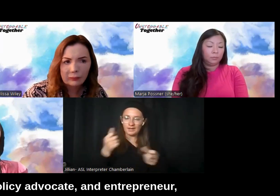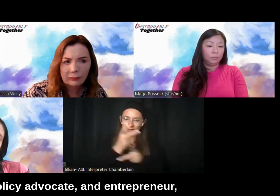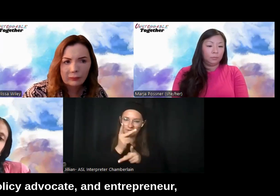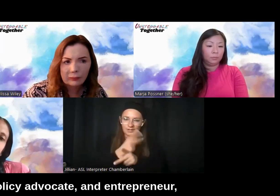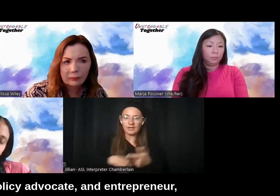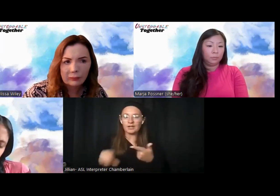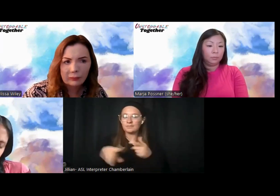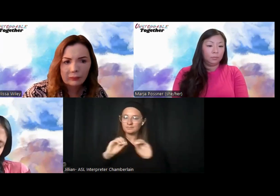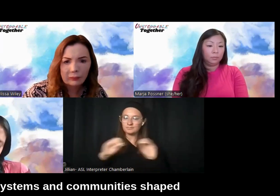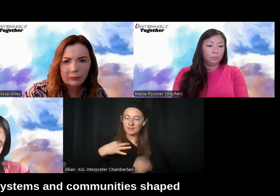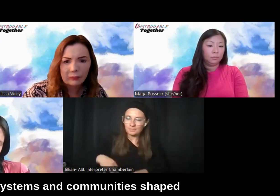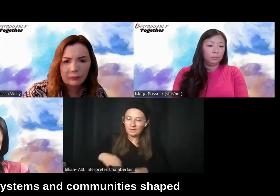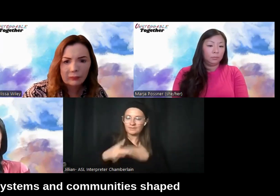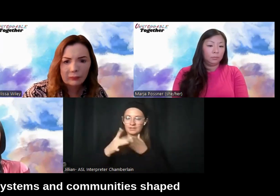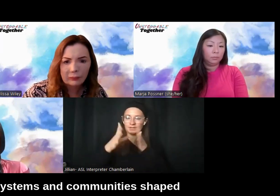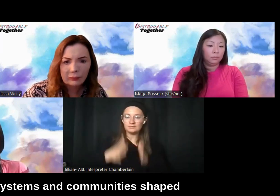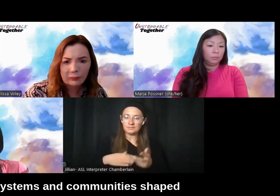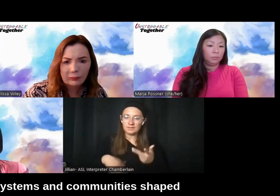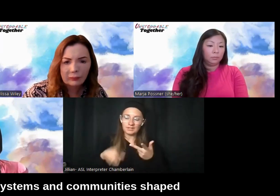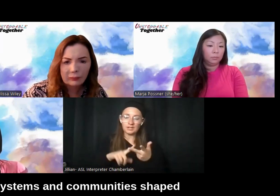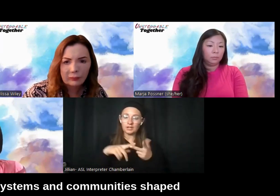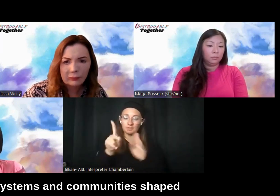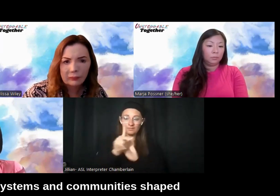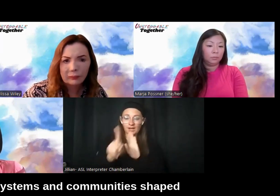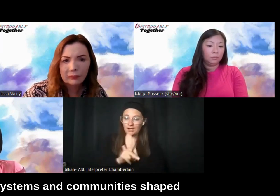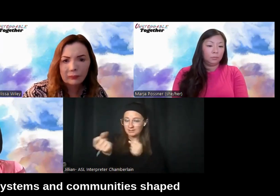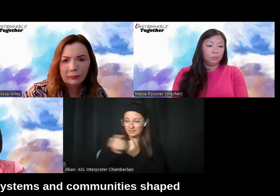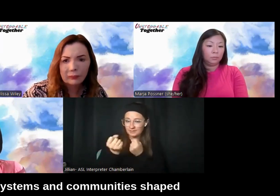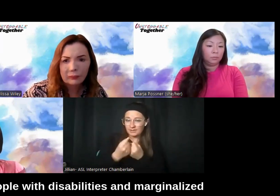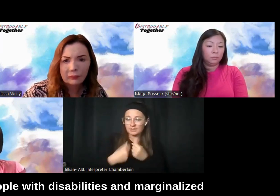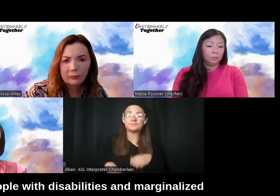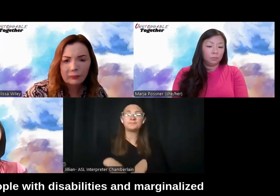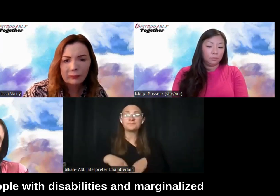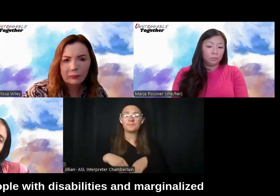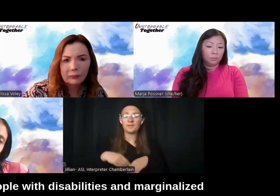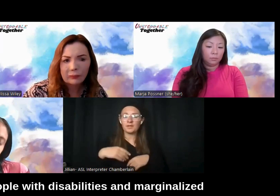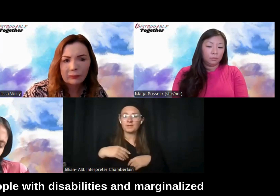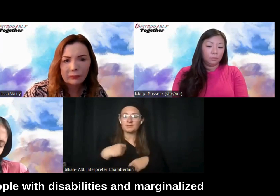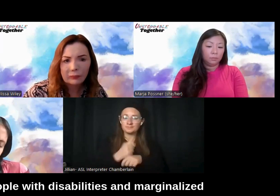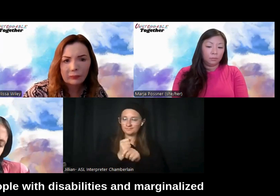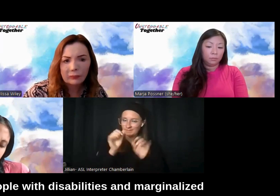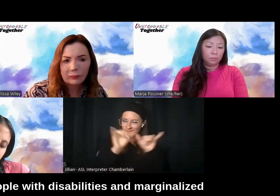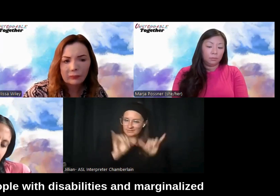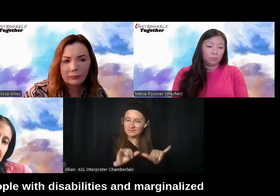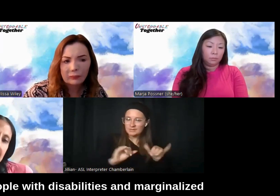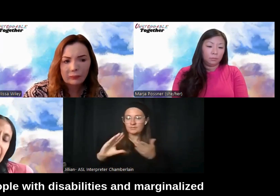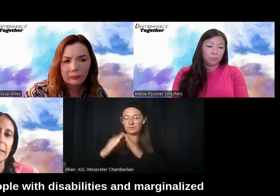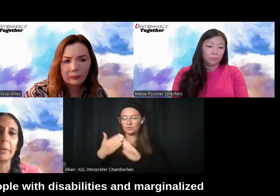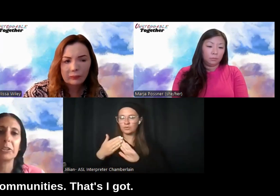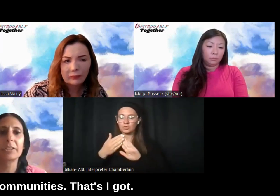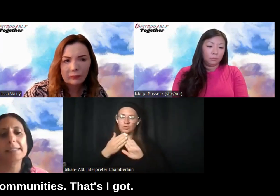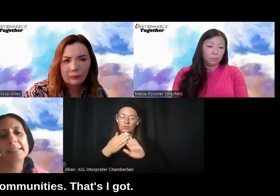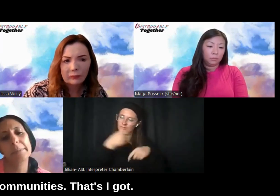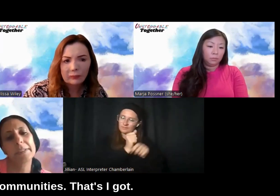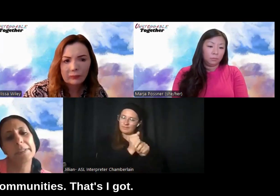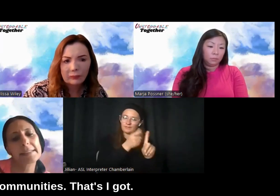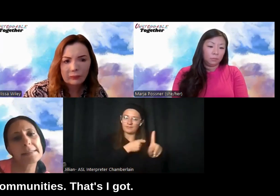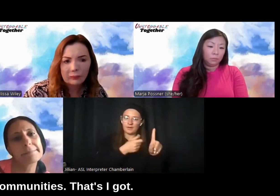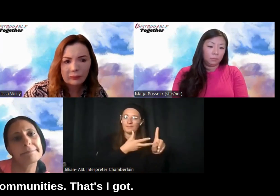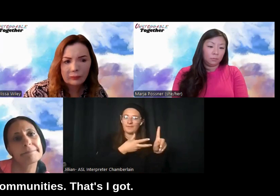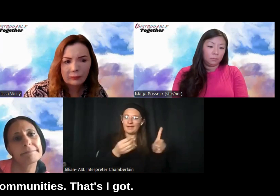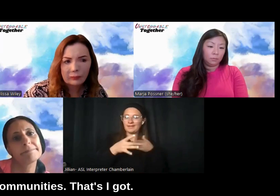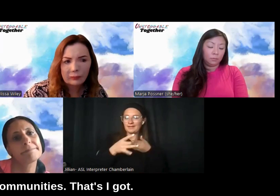advocate, and entrepreneur, building systems and communities shaped and led by people with disabilities and marginalized